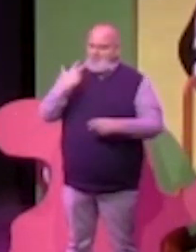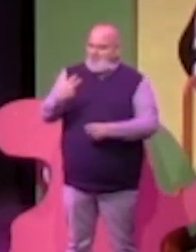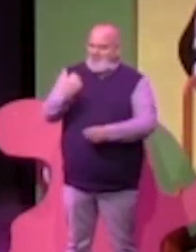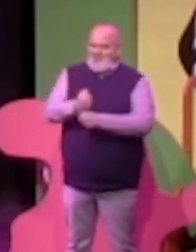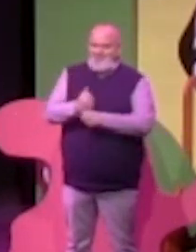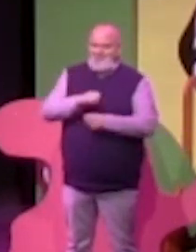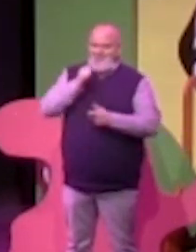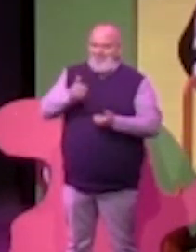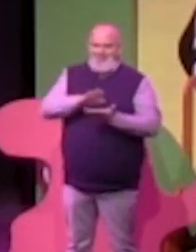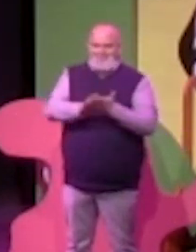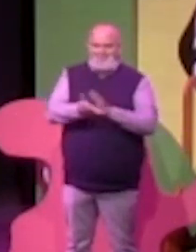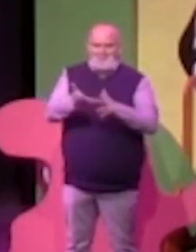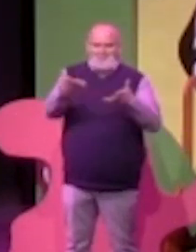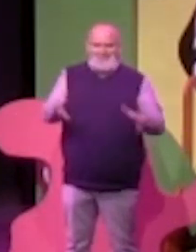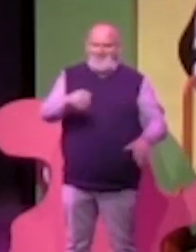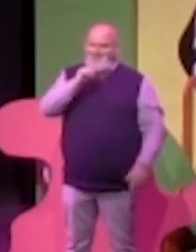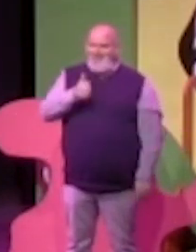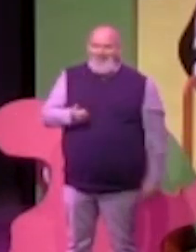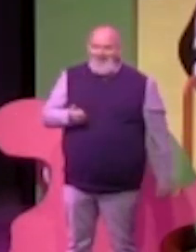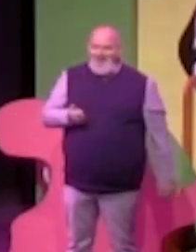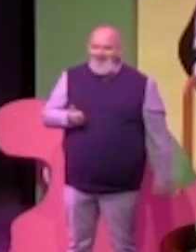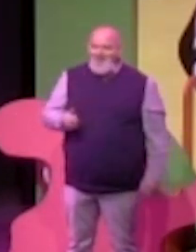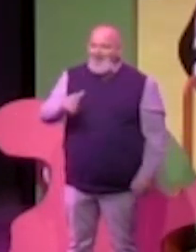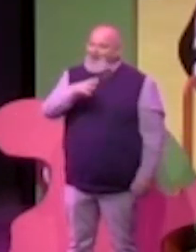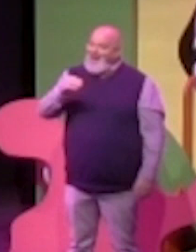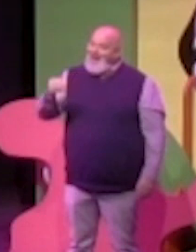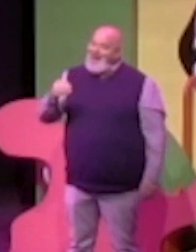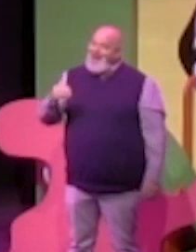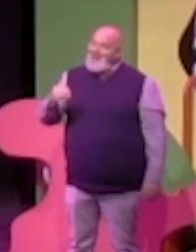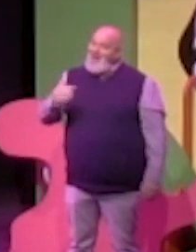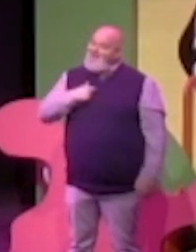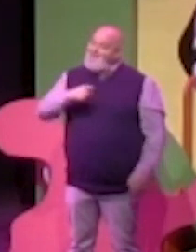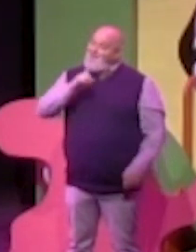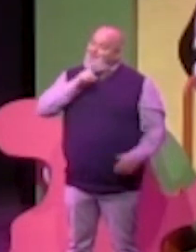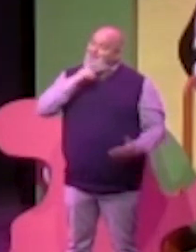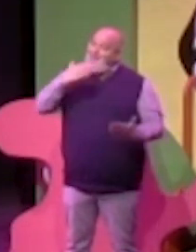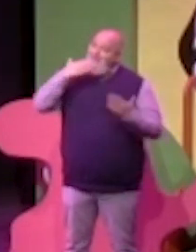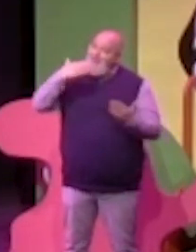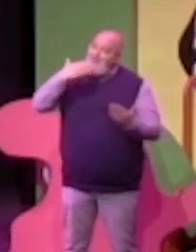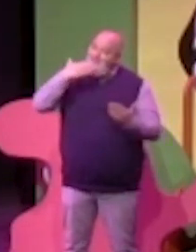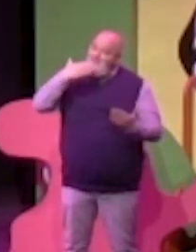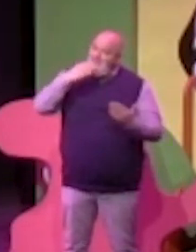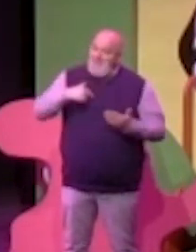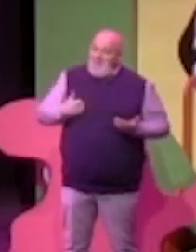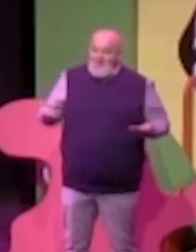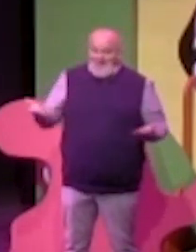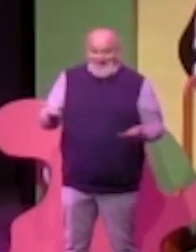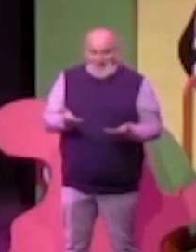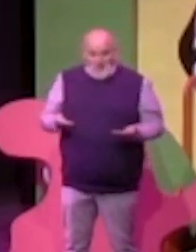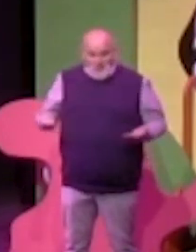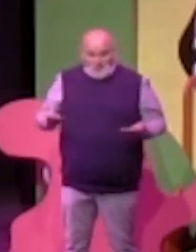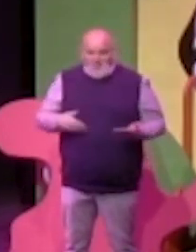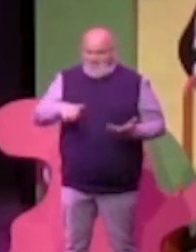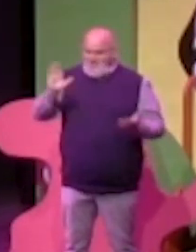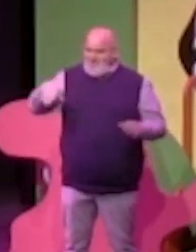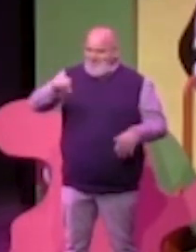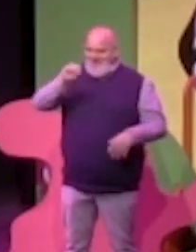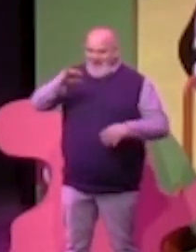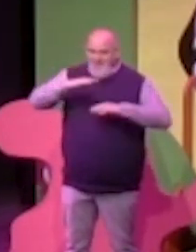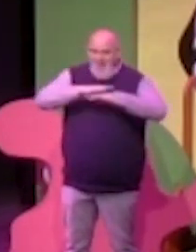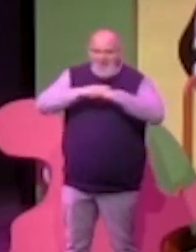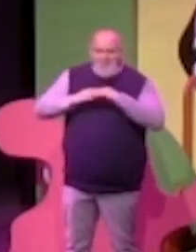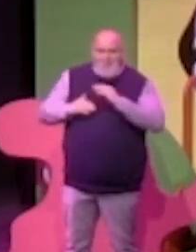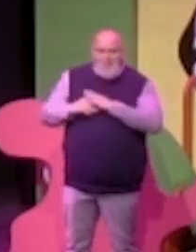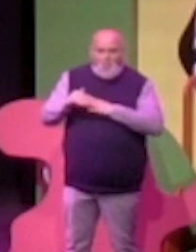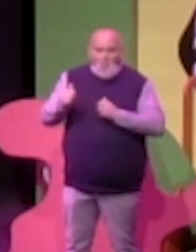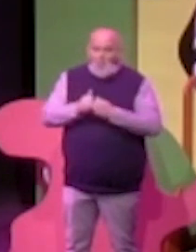not, like, done. I know we're all in here, and I'm very, very thankful that we are in here and that if we are comfortable, we can be